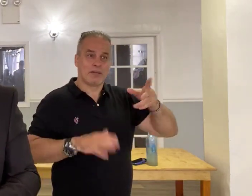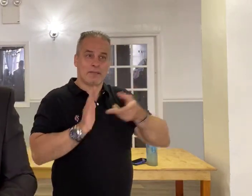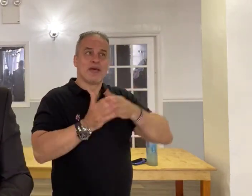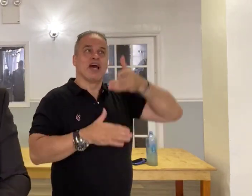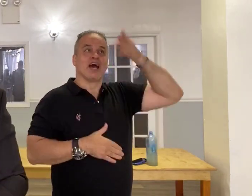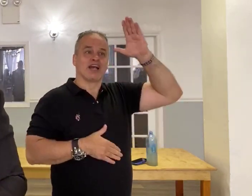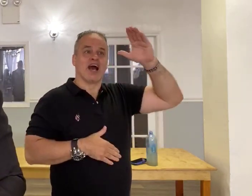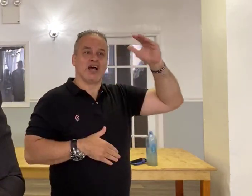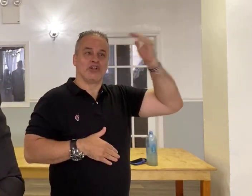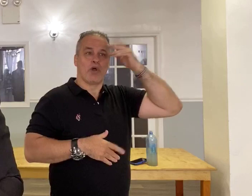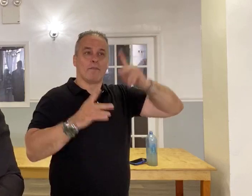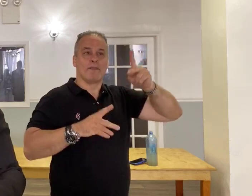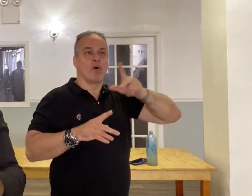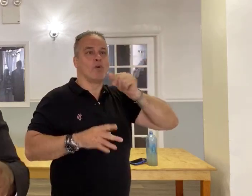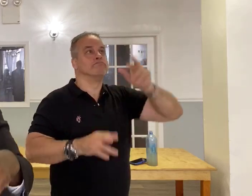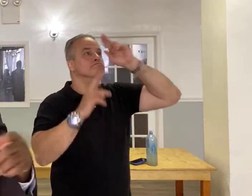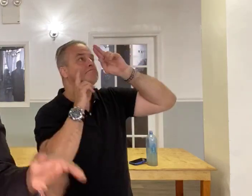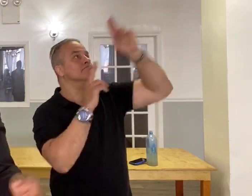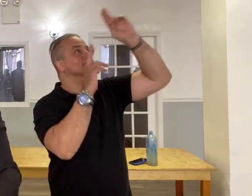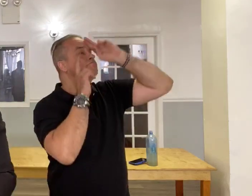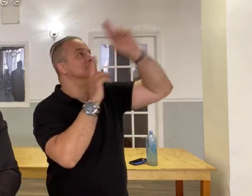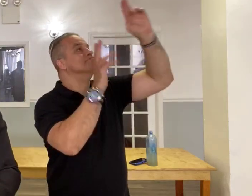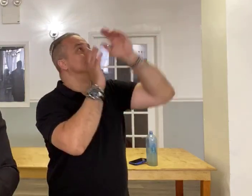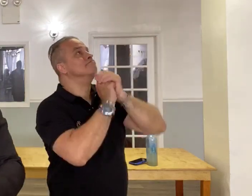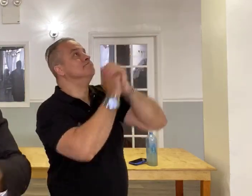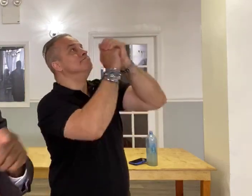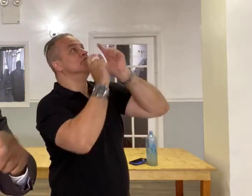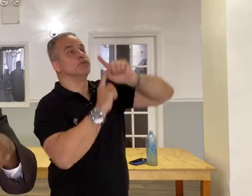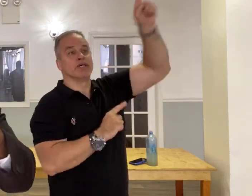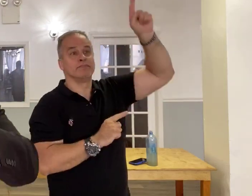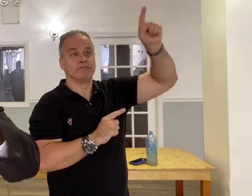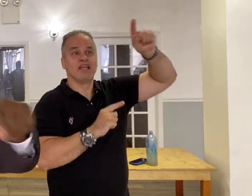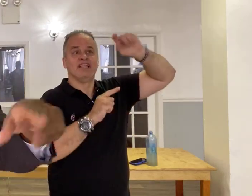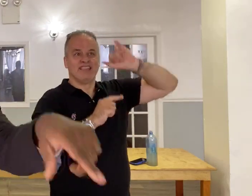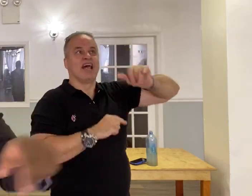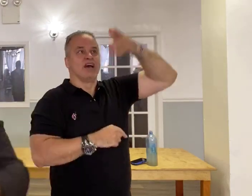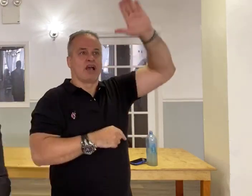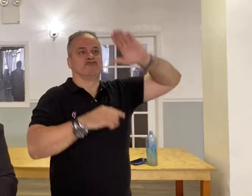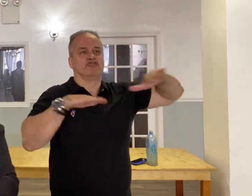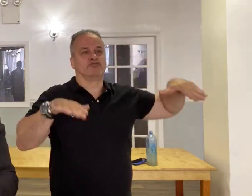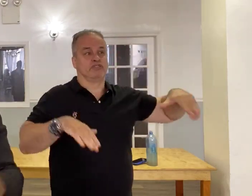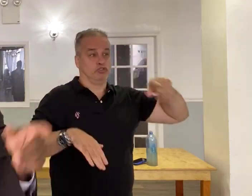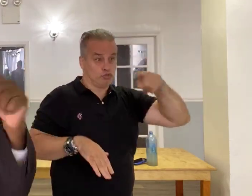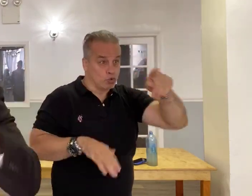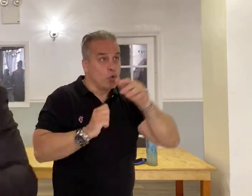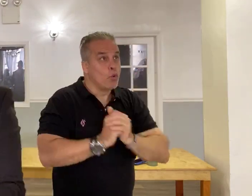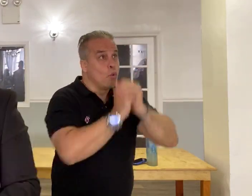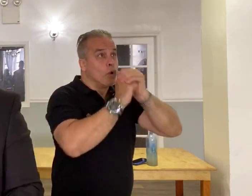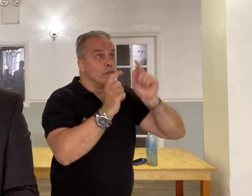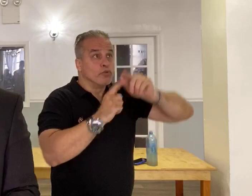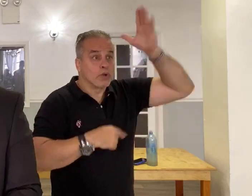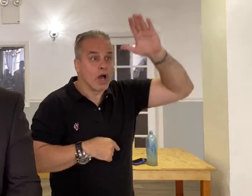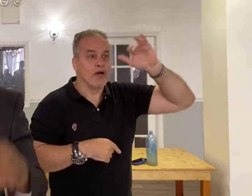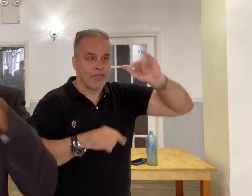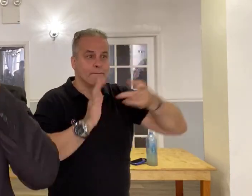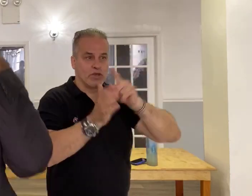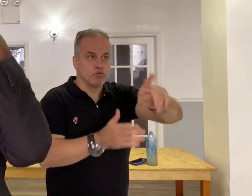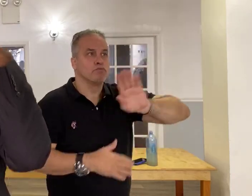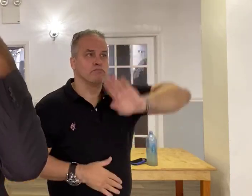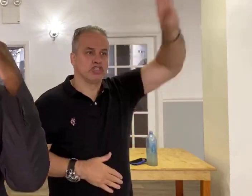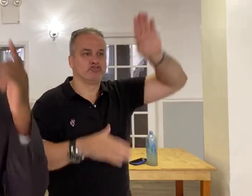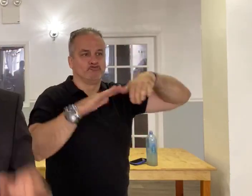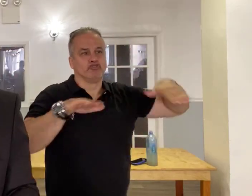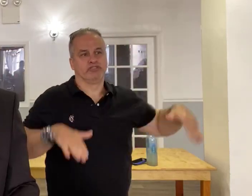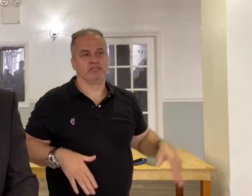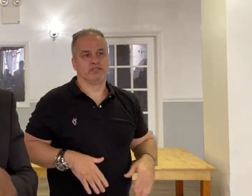to lift up on your own. You tie a rope to that millstone. You take the other end of that rope and you